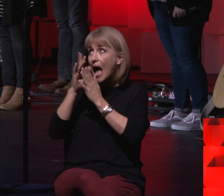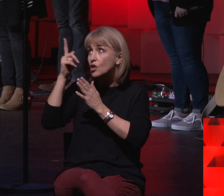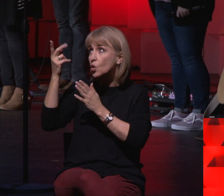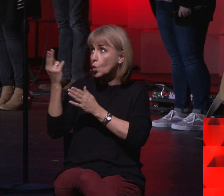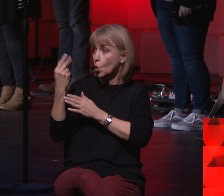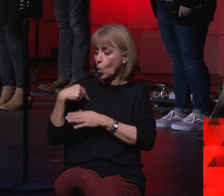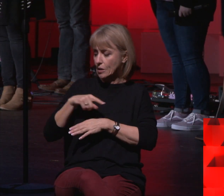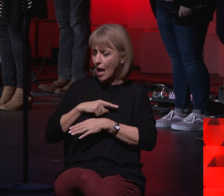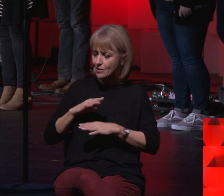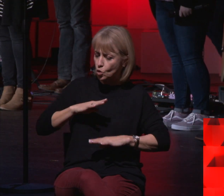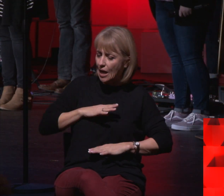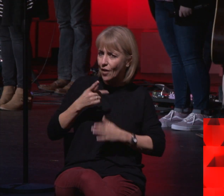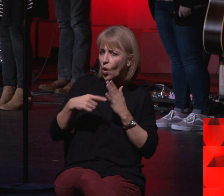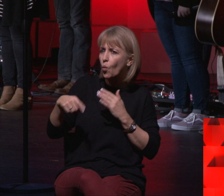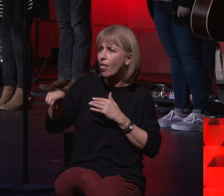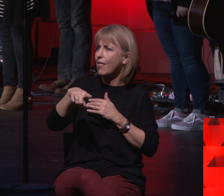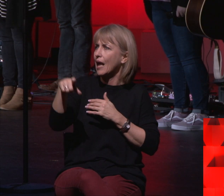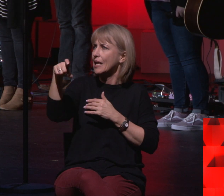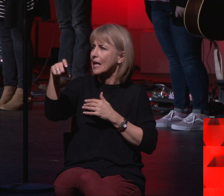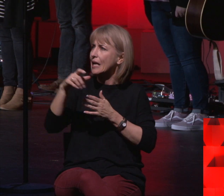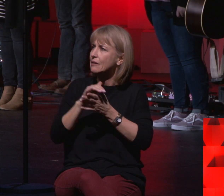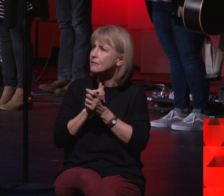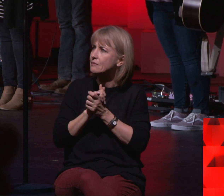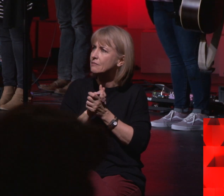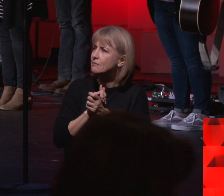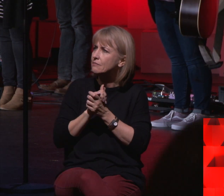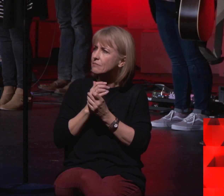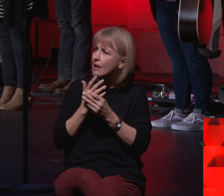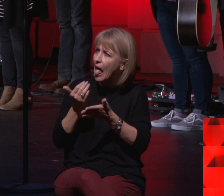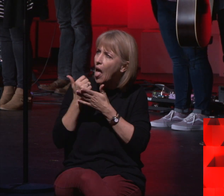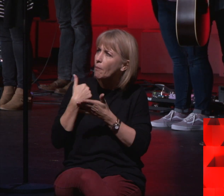body of believers to come around tonight and love each other.